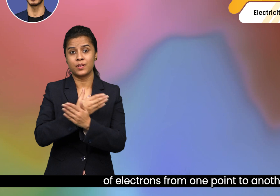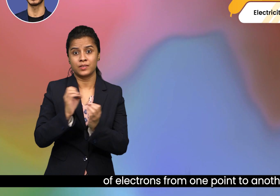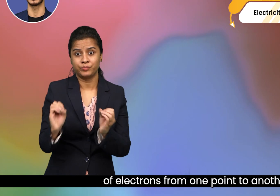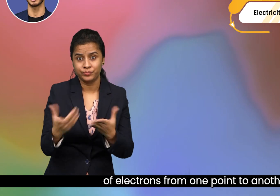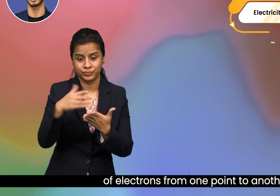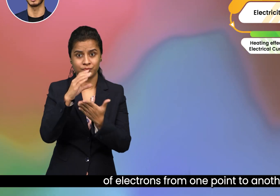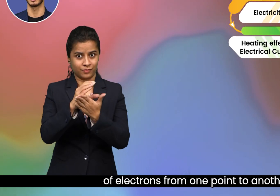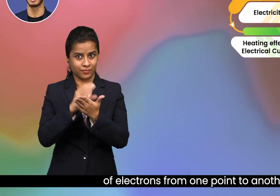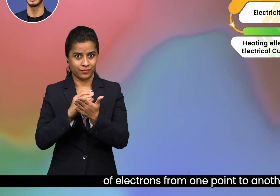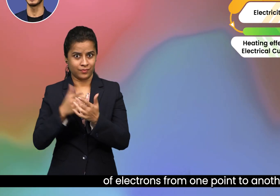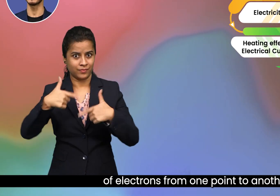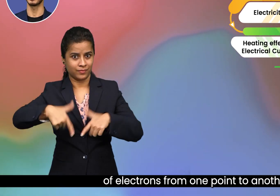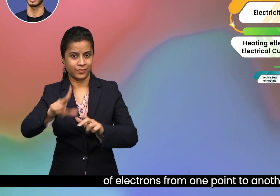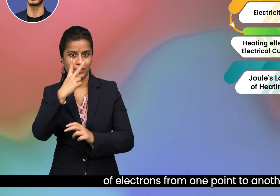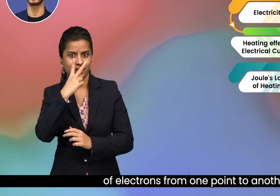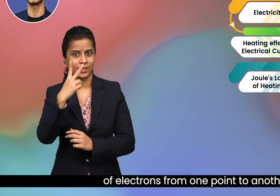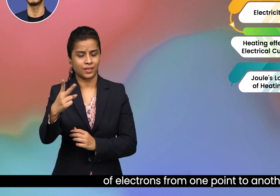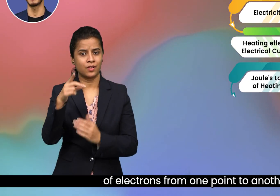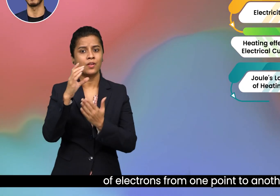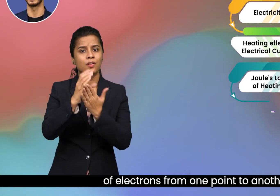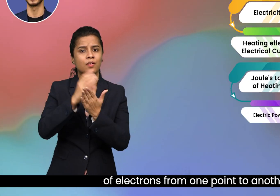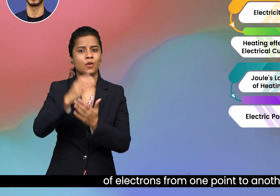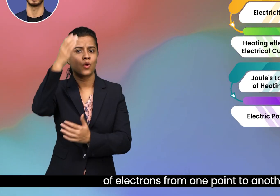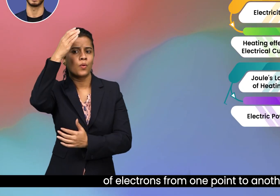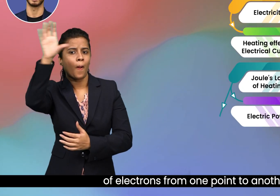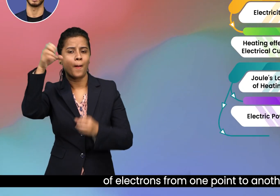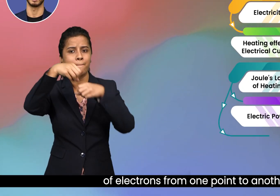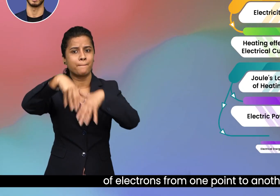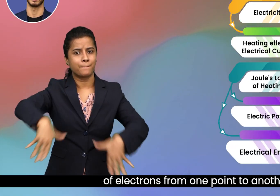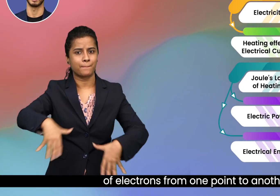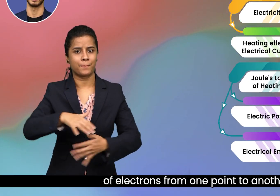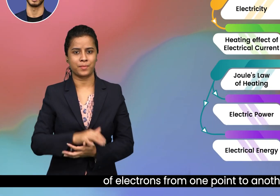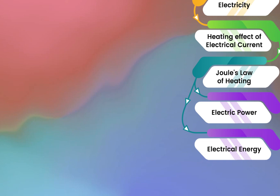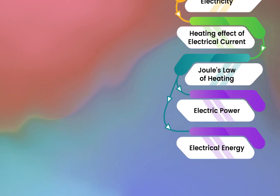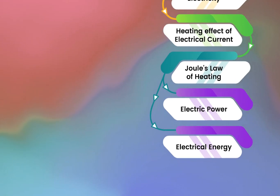Before starting the session, let us look at this concept map.